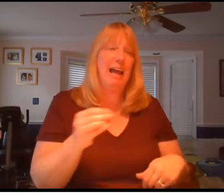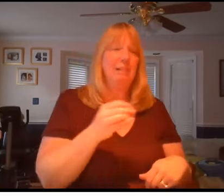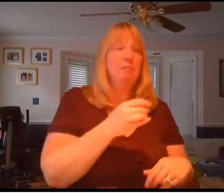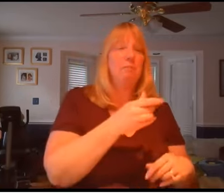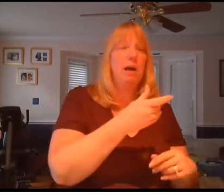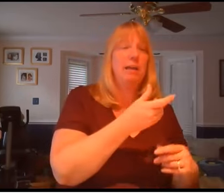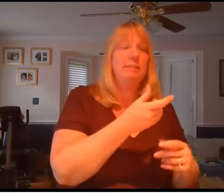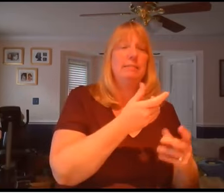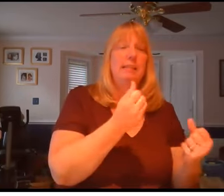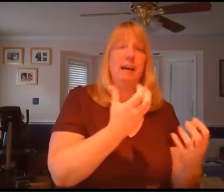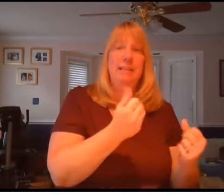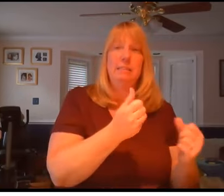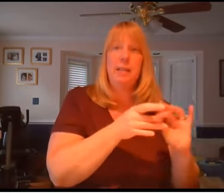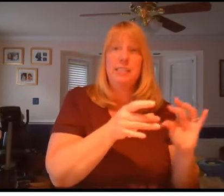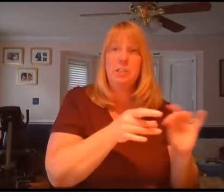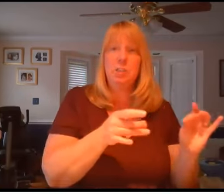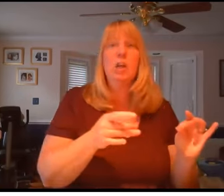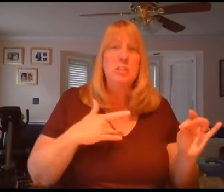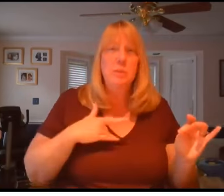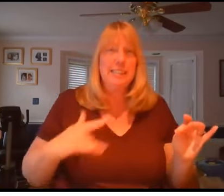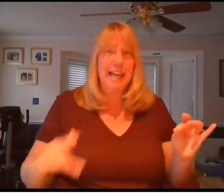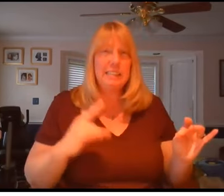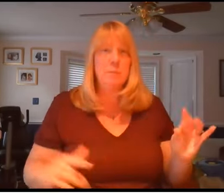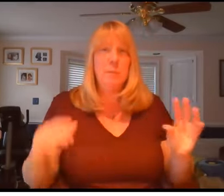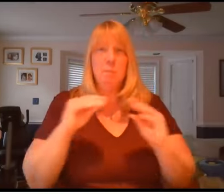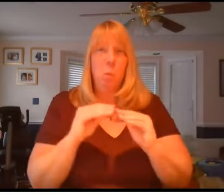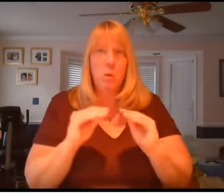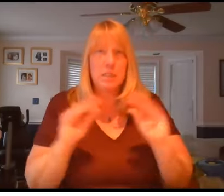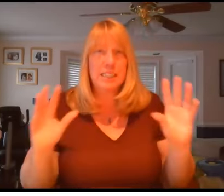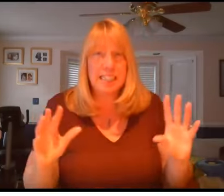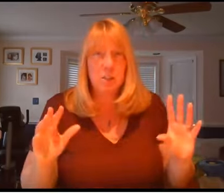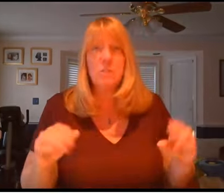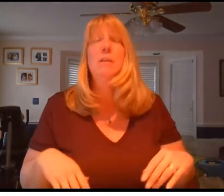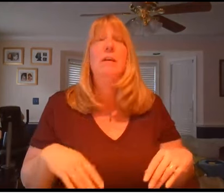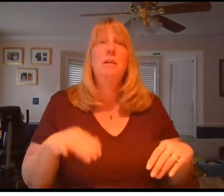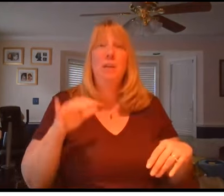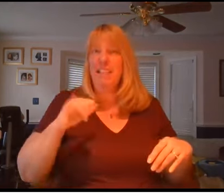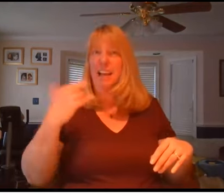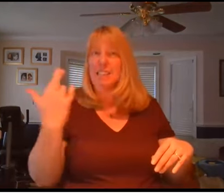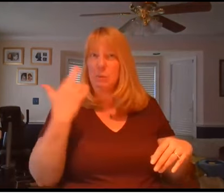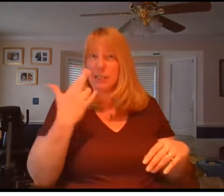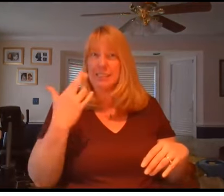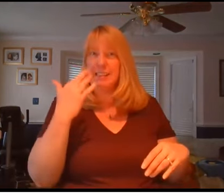knowing both English and signs. And that tends to be more clear.